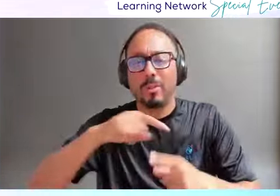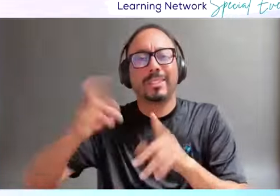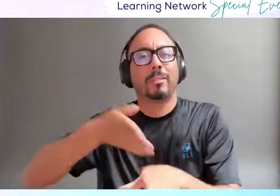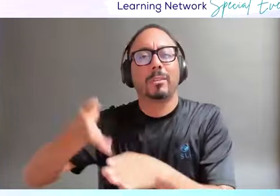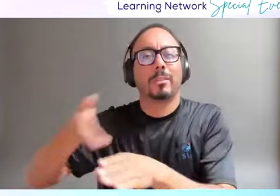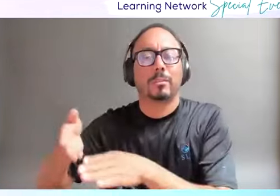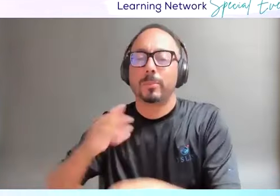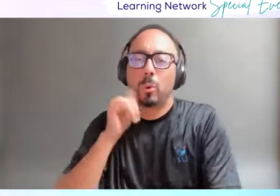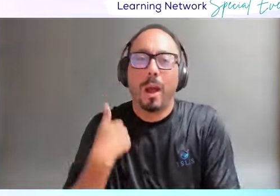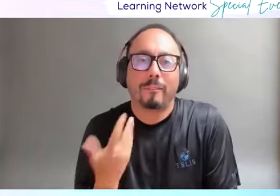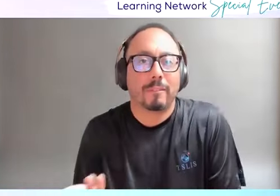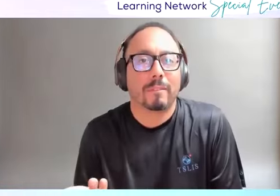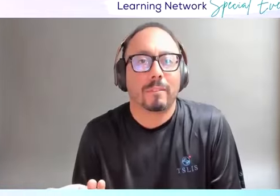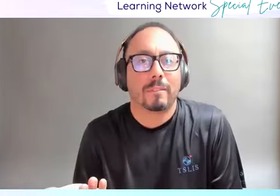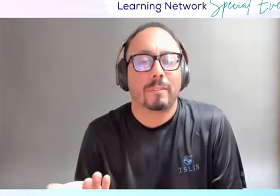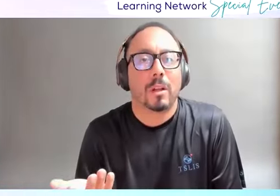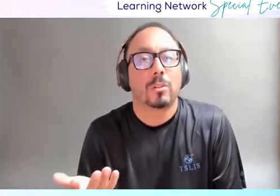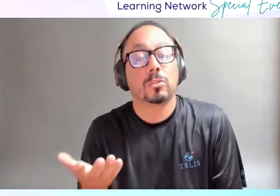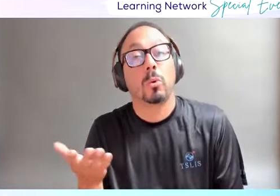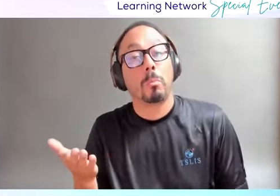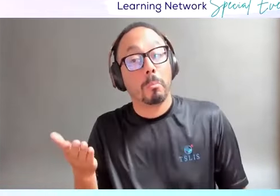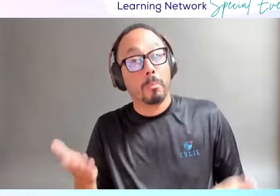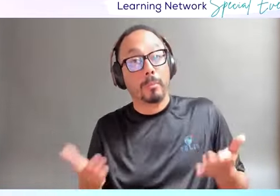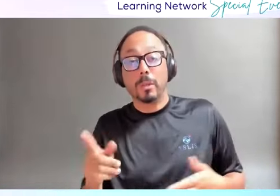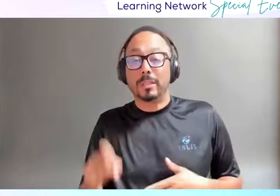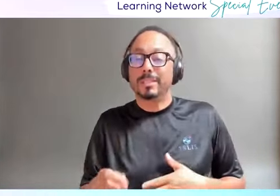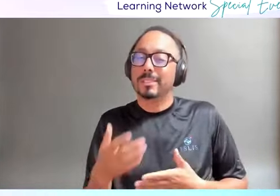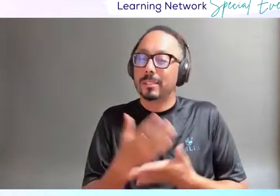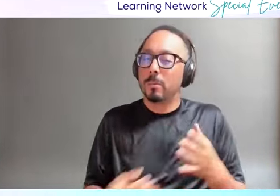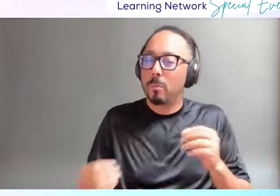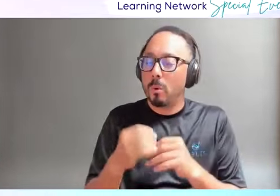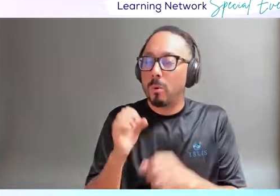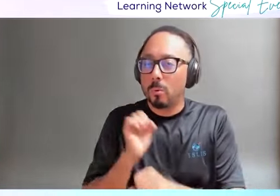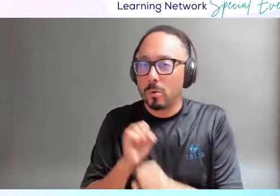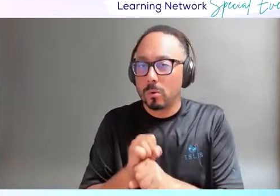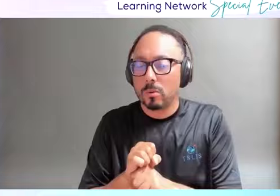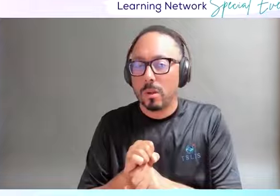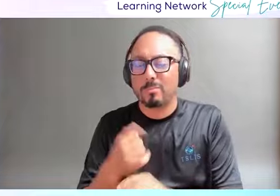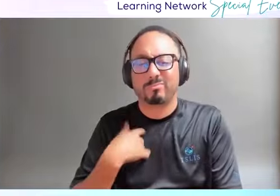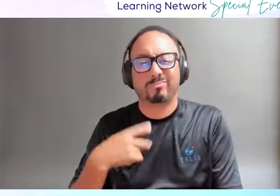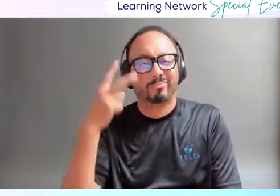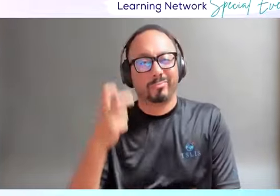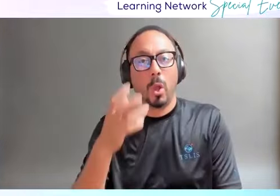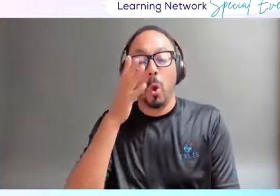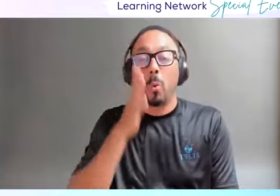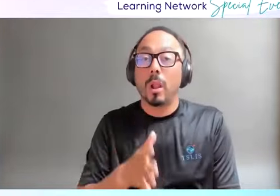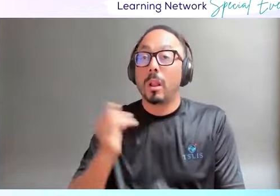And we need to perhaps do some work. I'm not sure it would ever be one single approach, because